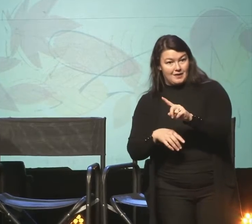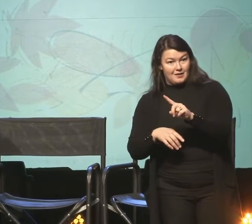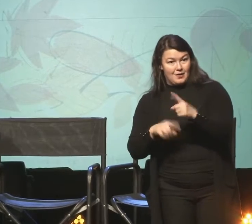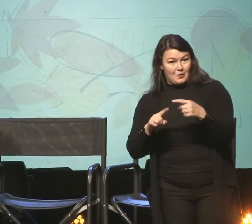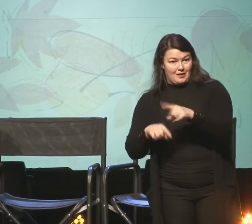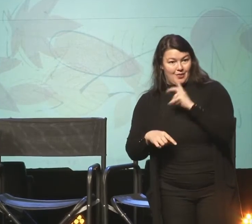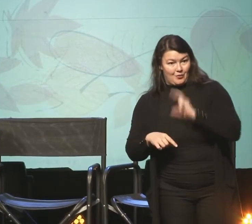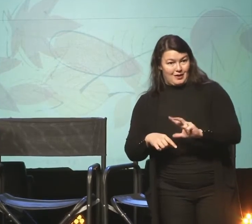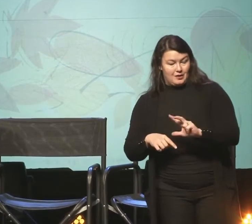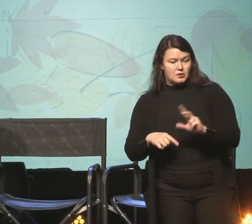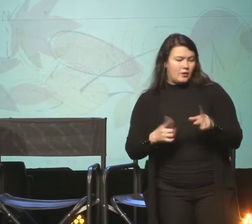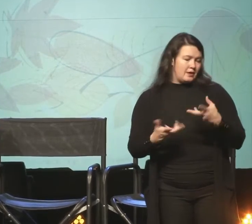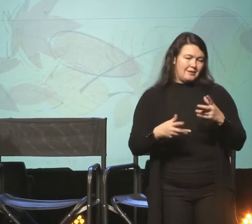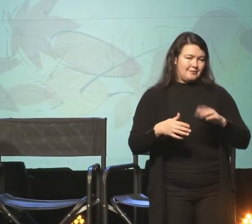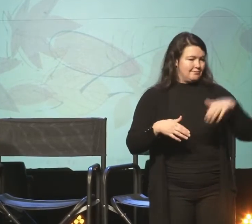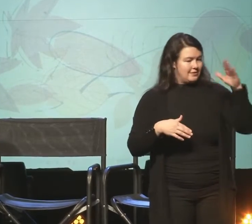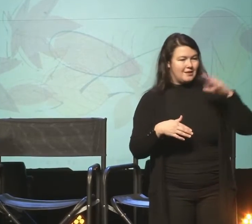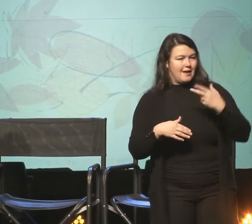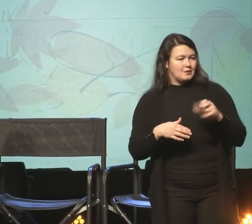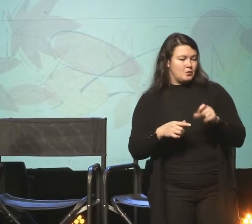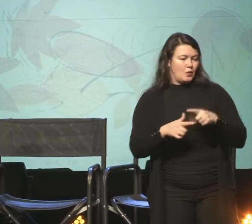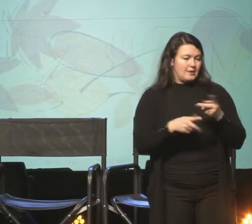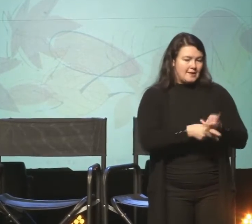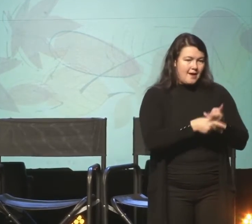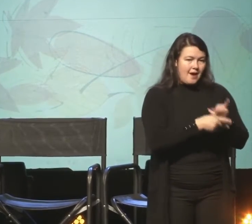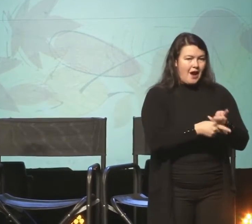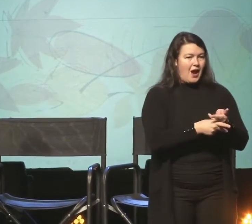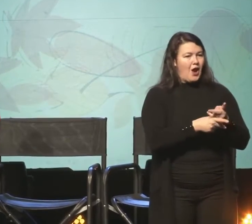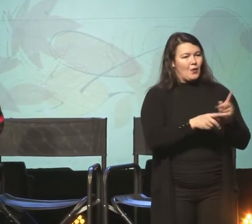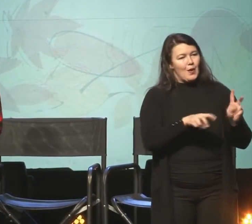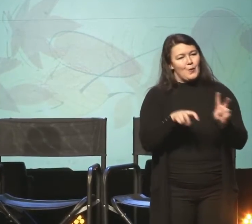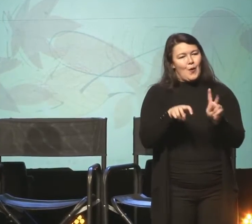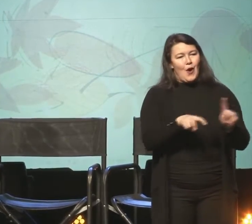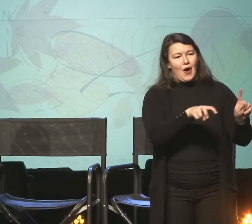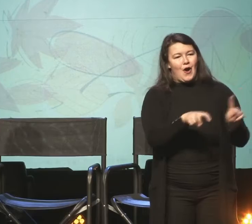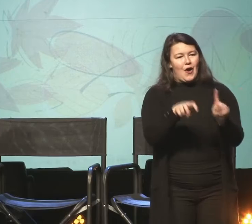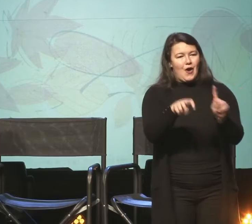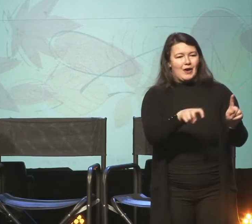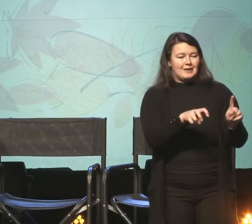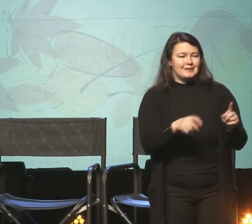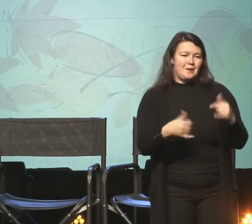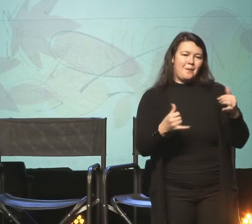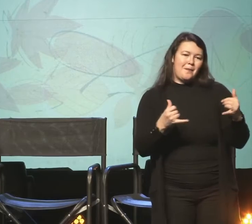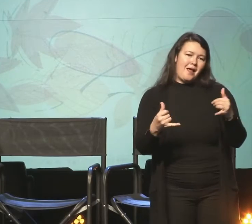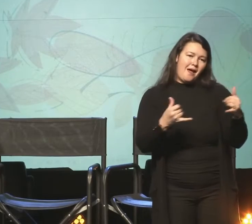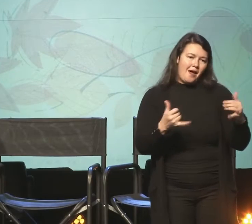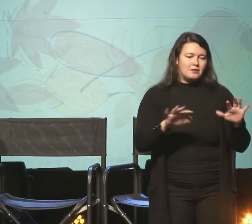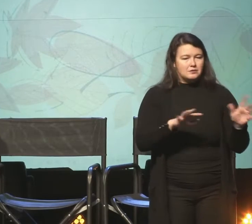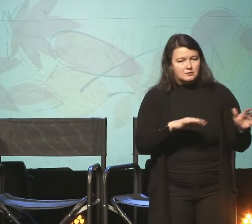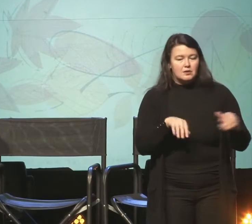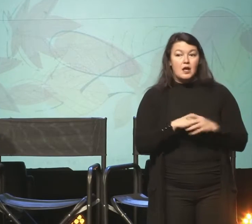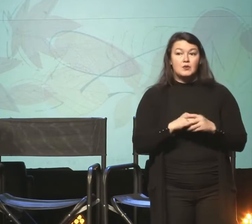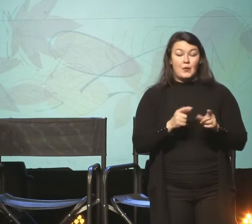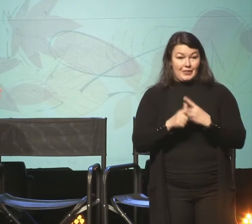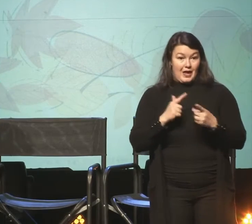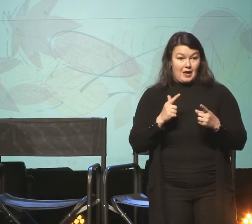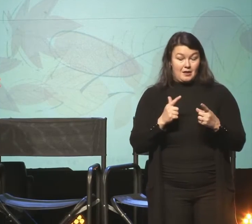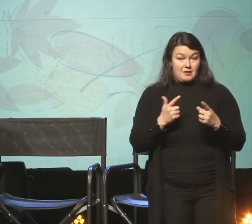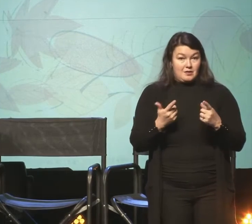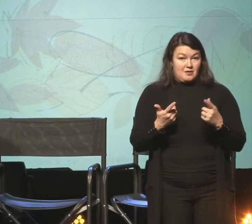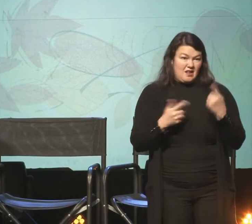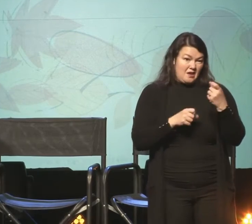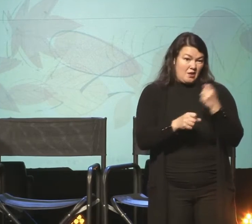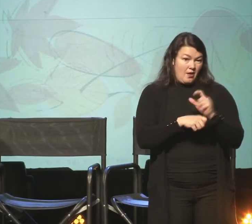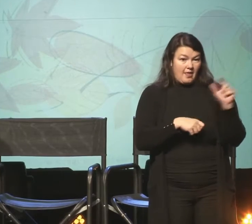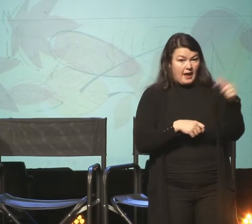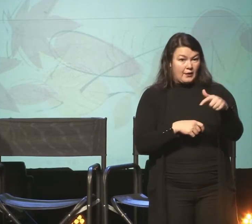starts to take care of Hank and takes him on walks and plays fetch with him, all that fun stuff, he says. And then all of a sudden, about a